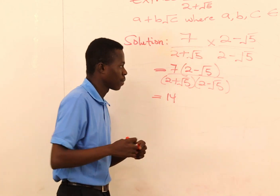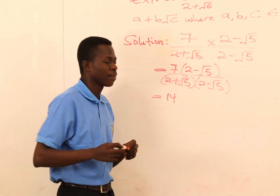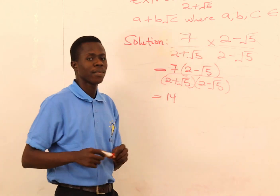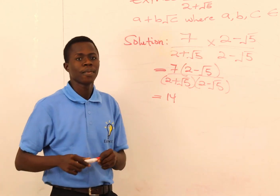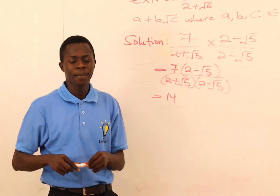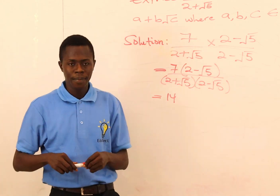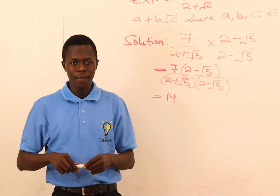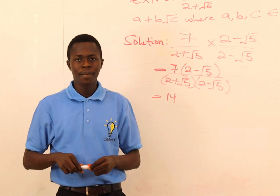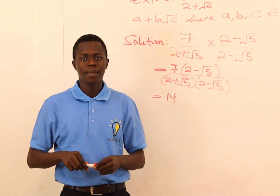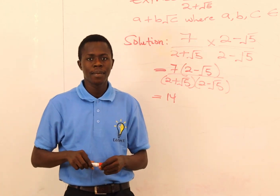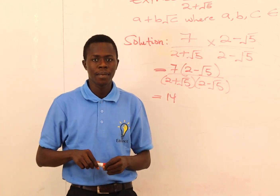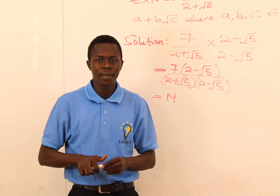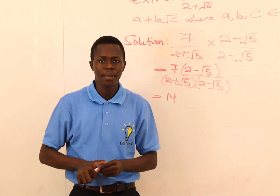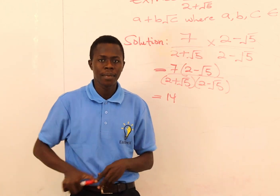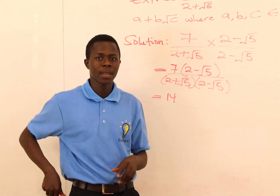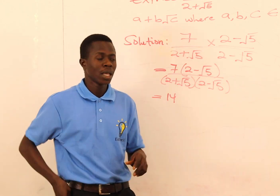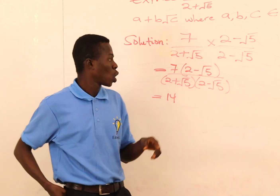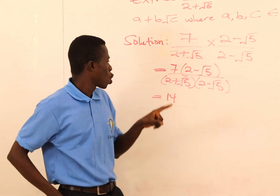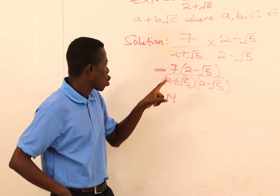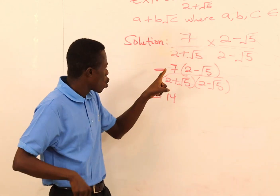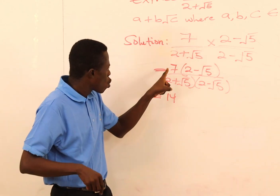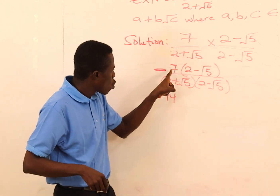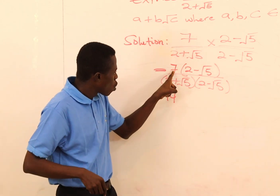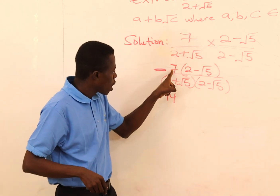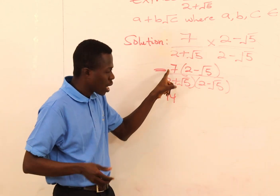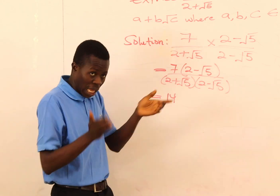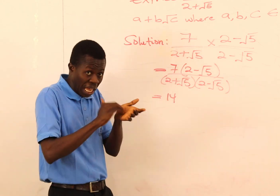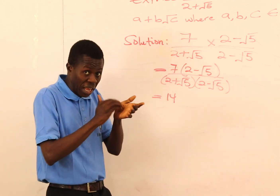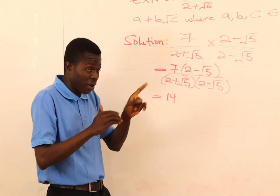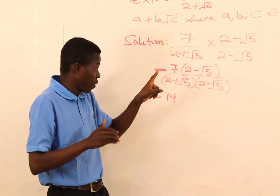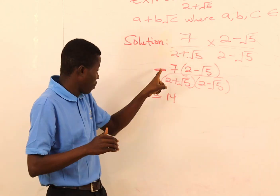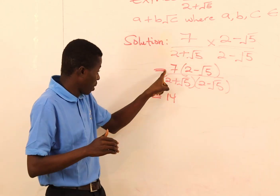So our answer is 14. Yes, 14.